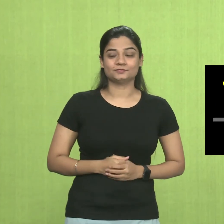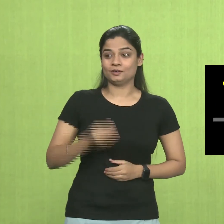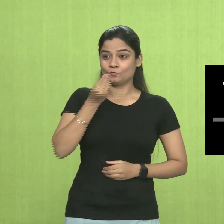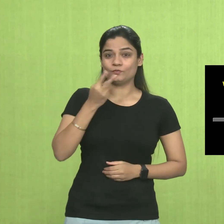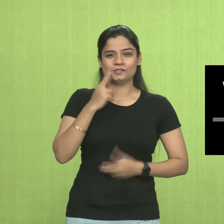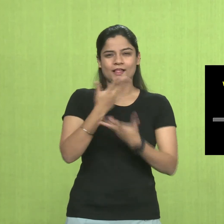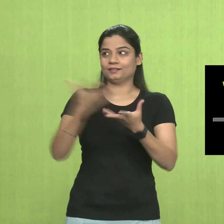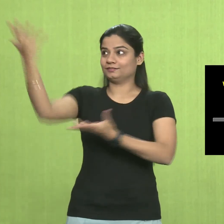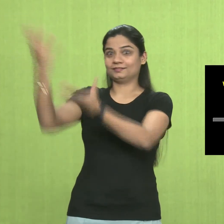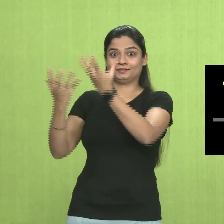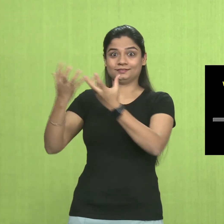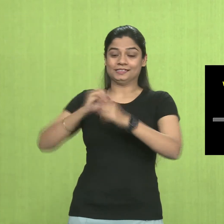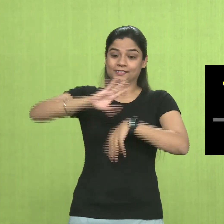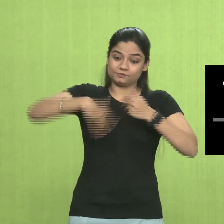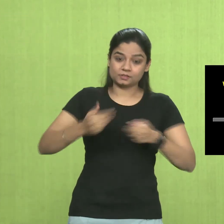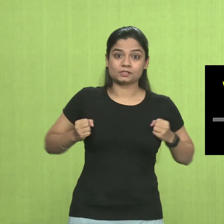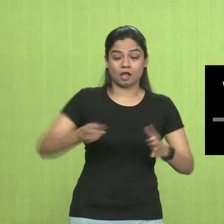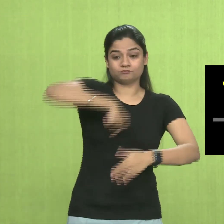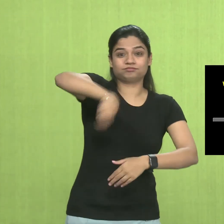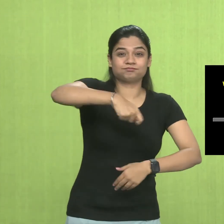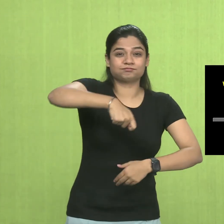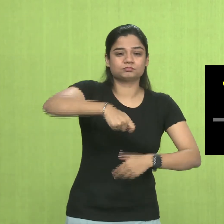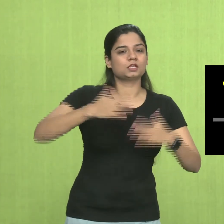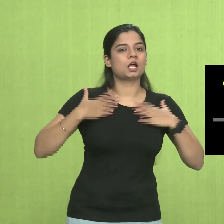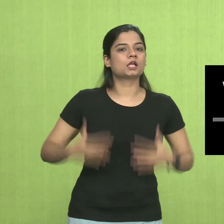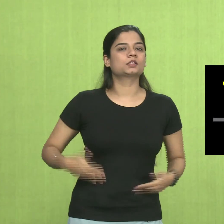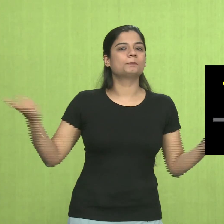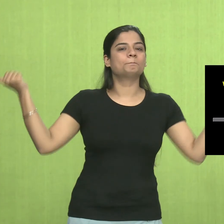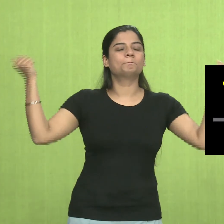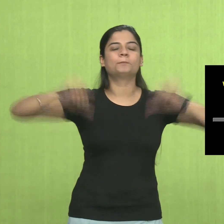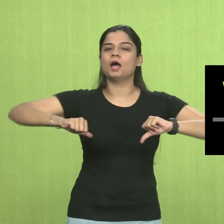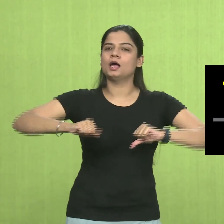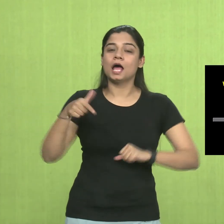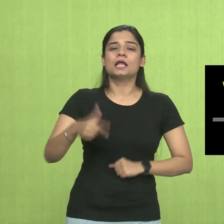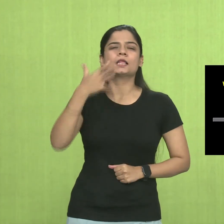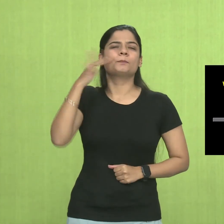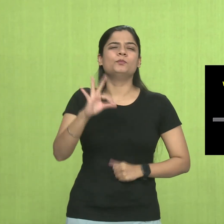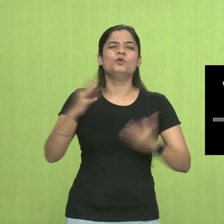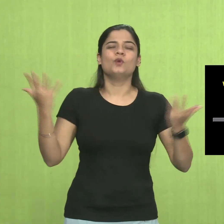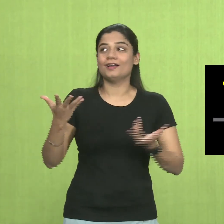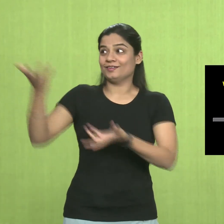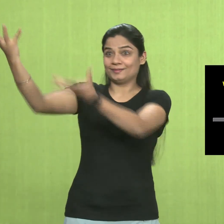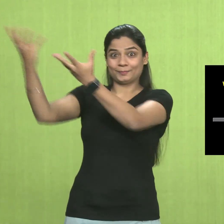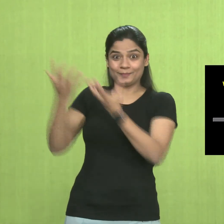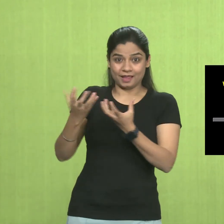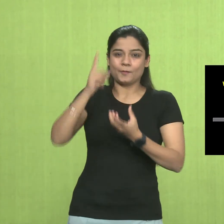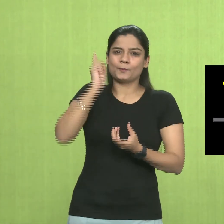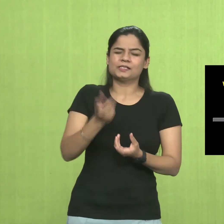Anything you buy from the market has to be washed first. It's very, very important to wash everything that you're buying with